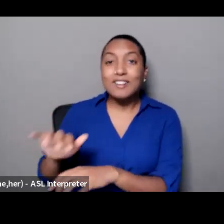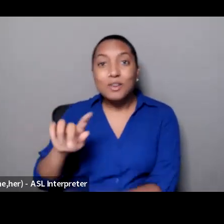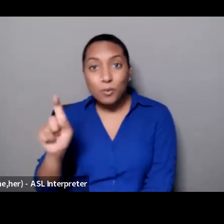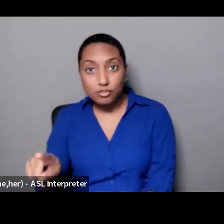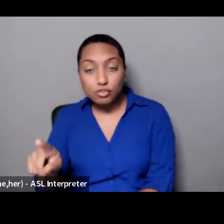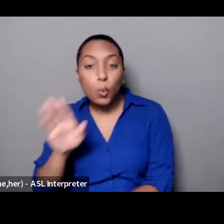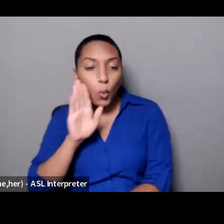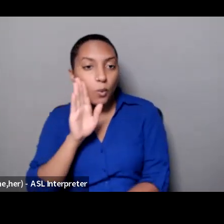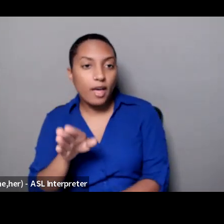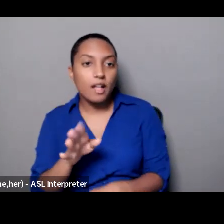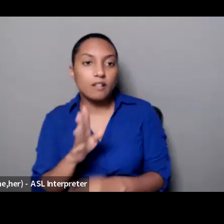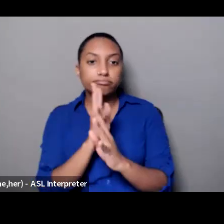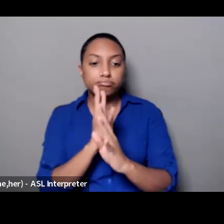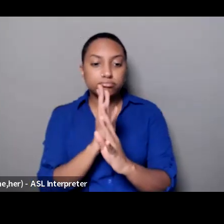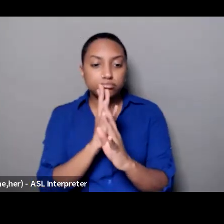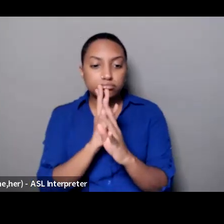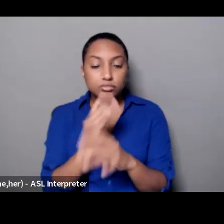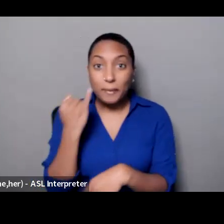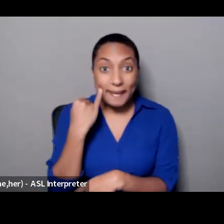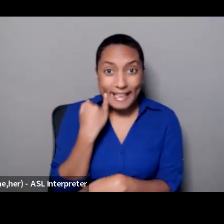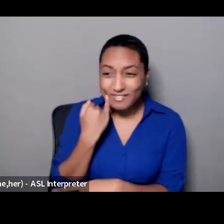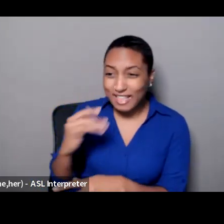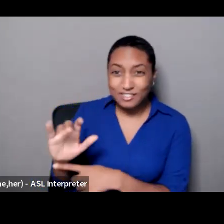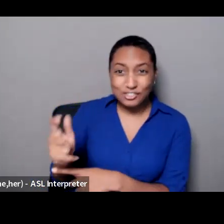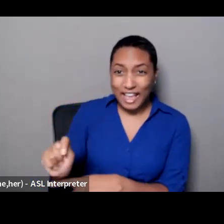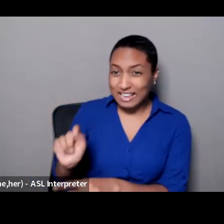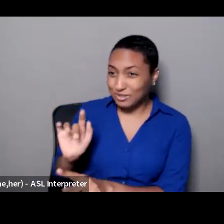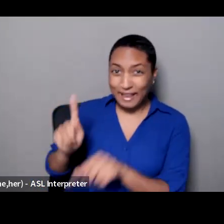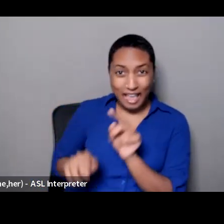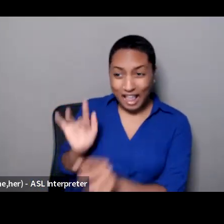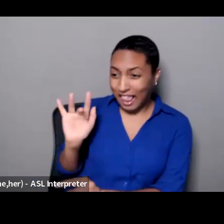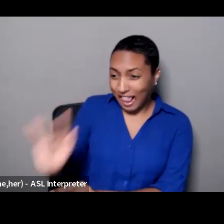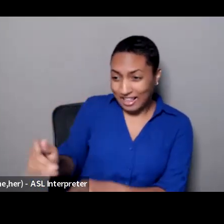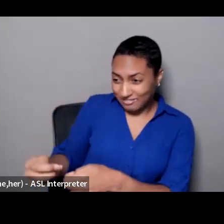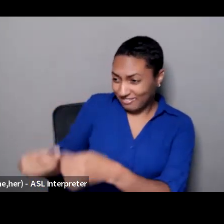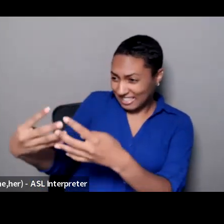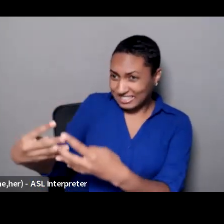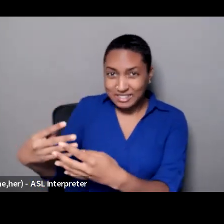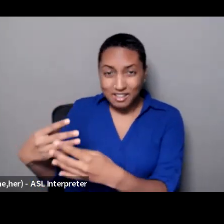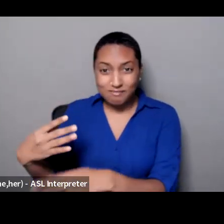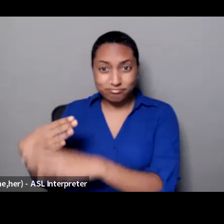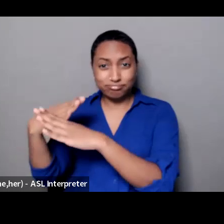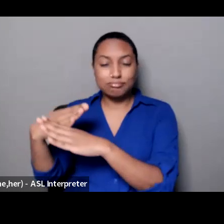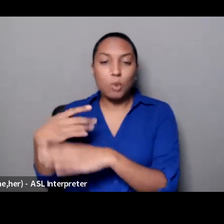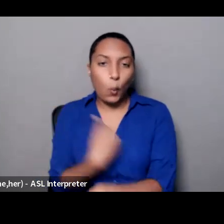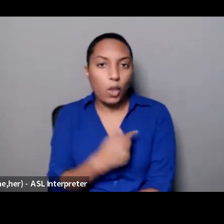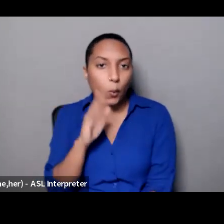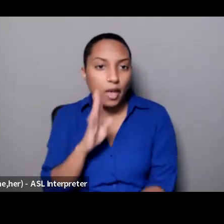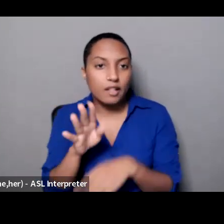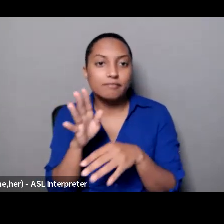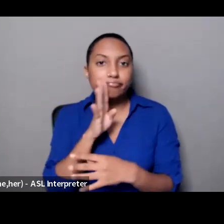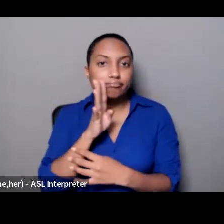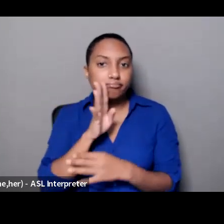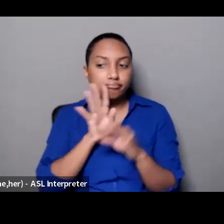who cannot see visual content. And I just want to make sure that